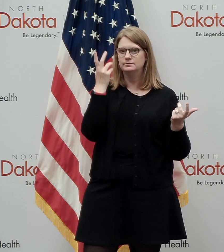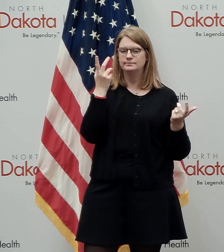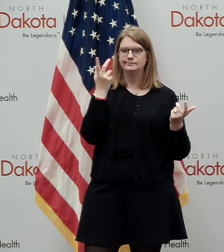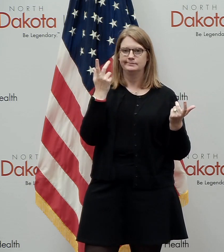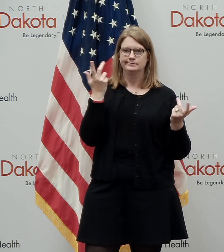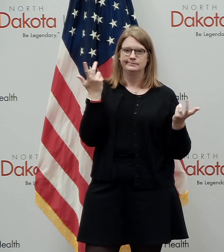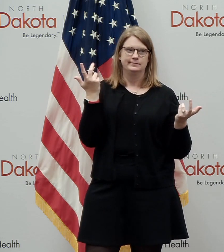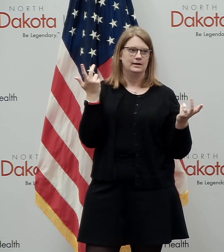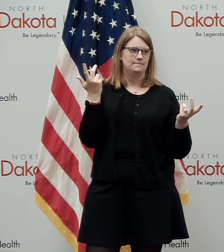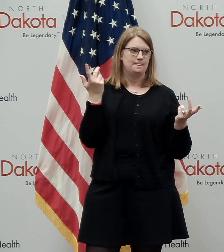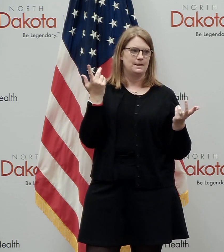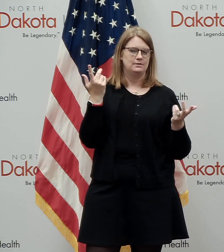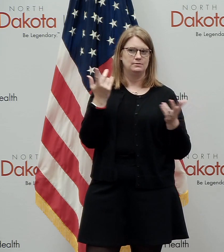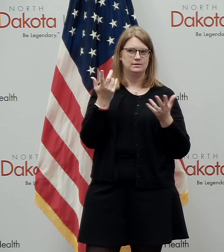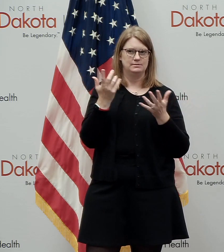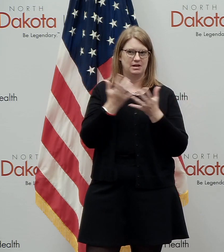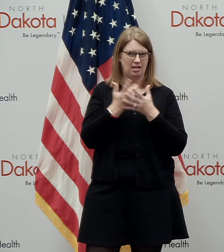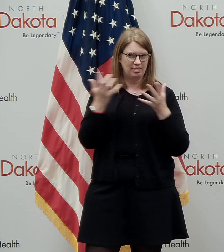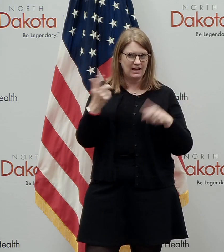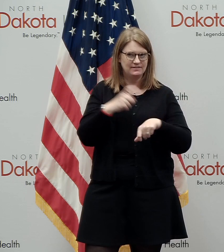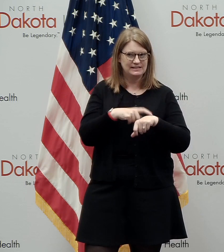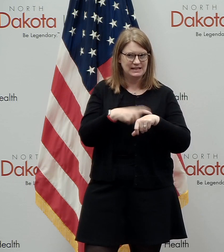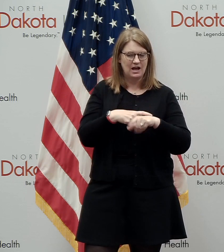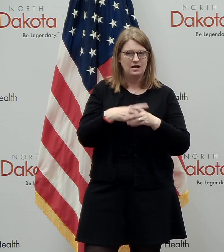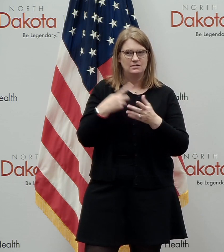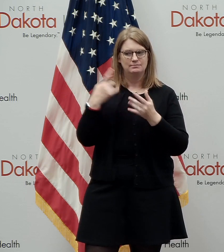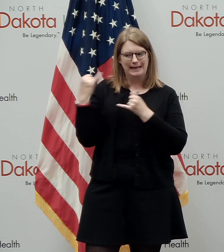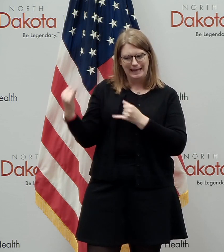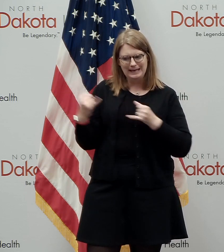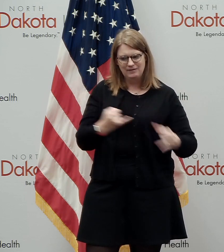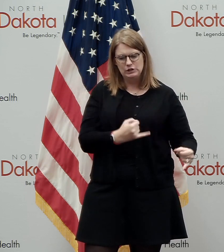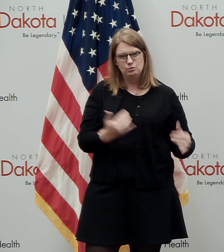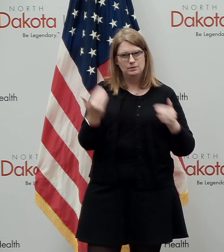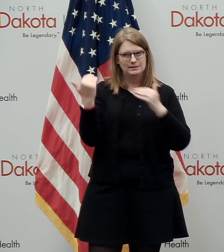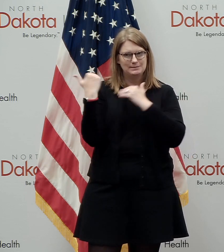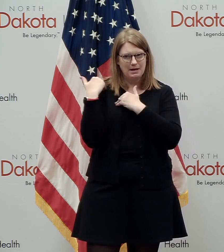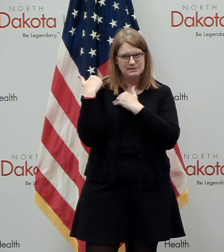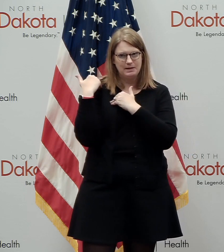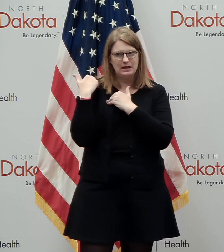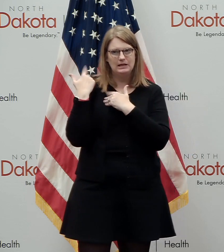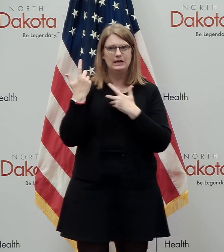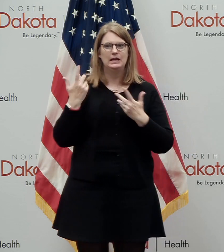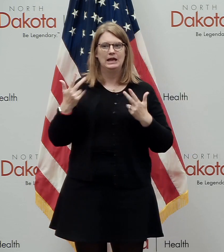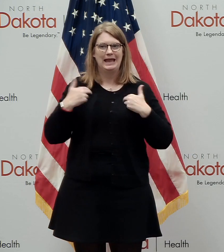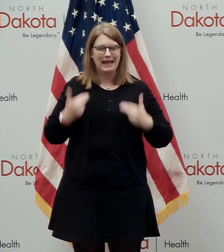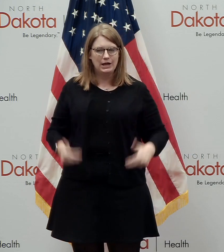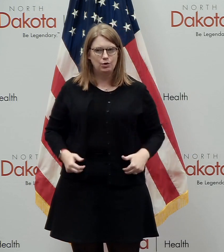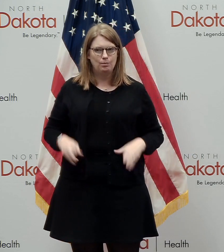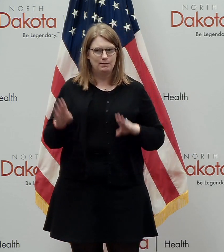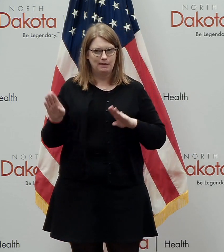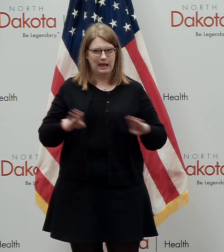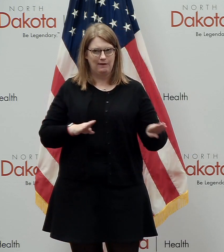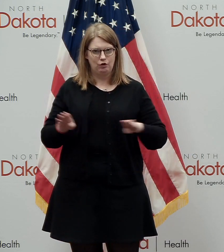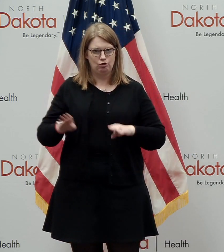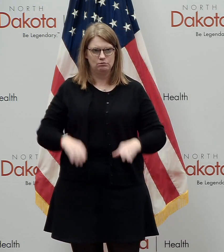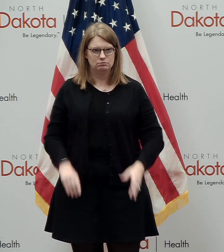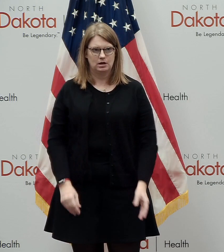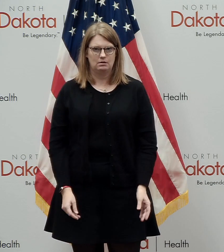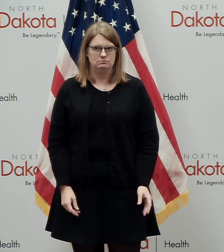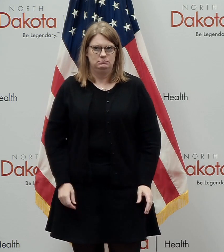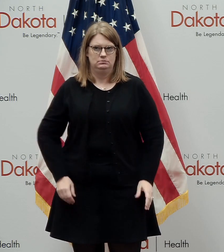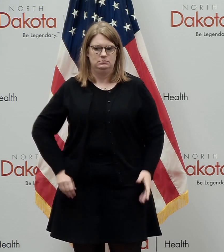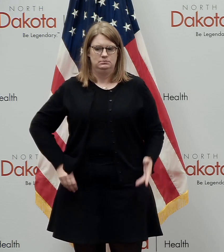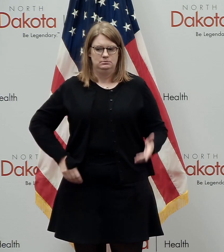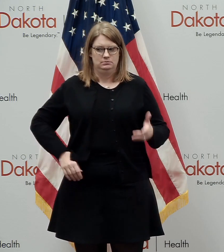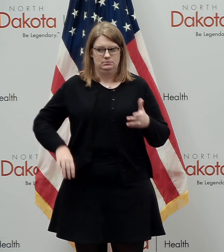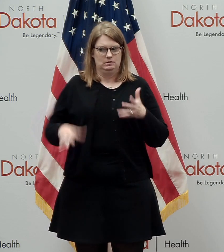of time talking about, individual responsibility and human behavior, but we don't want to shut